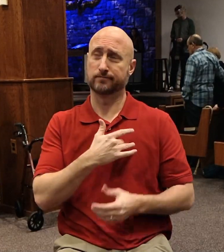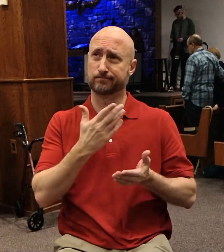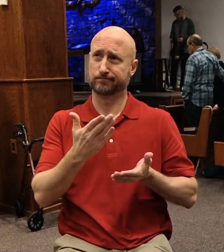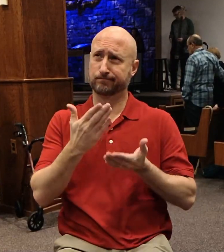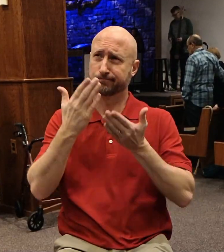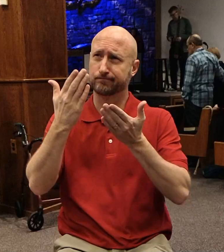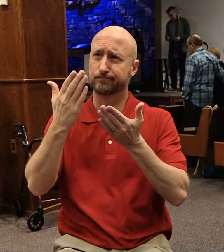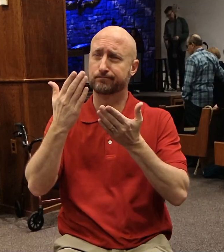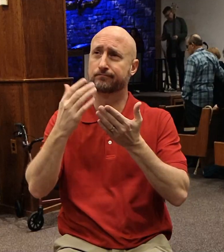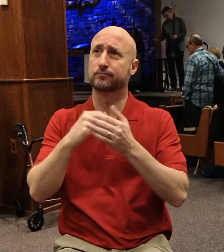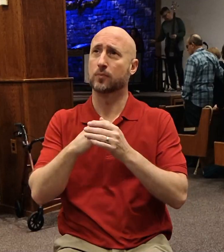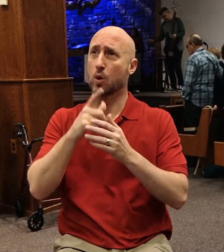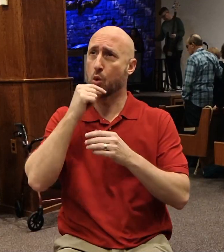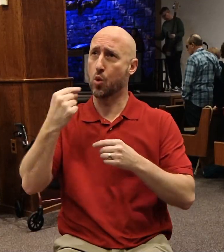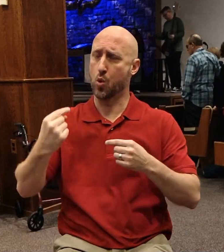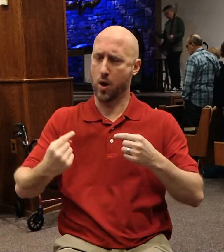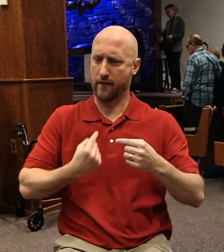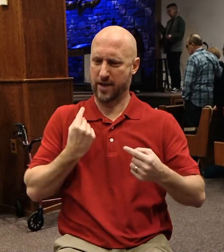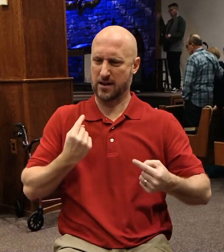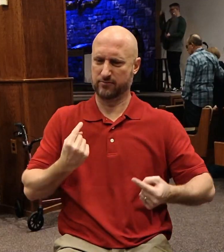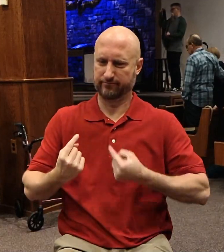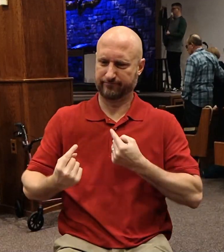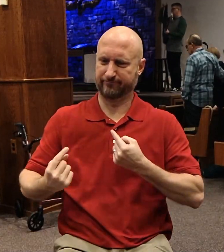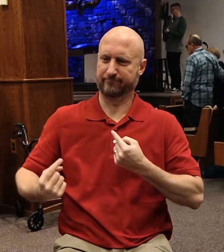those who have offended us those who